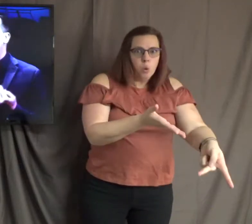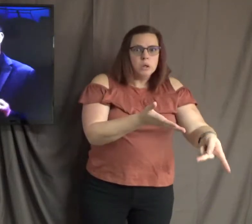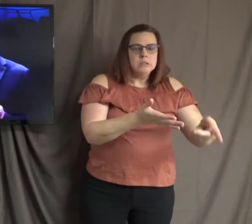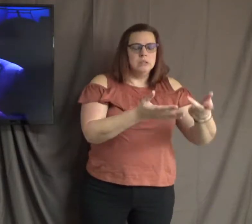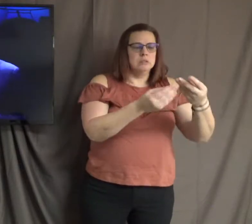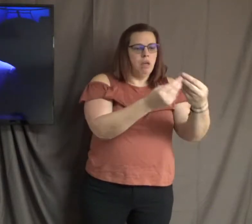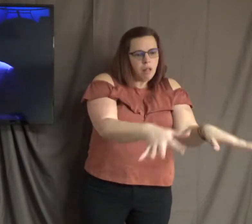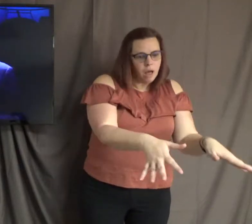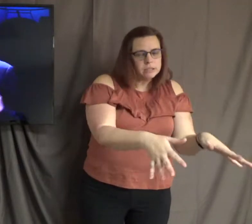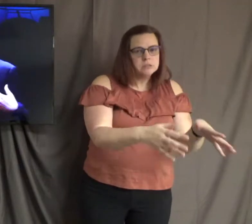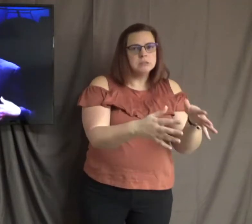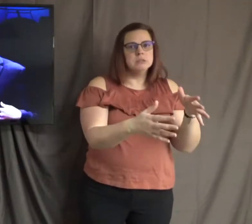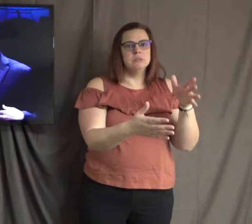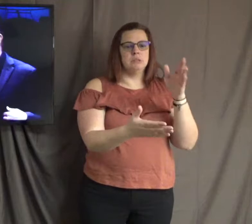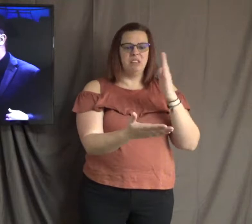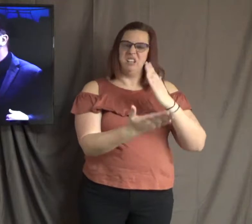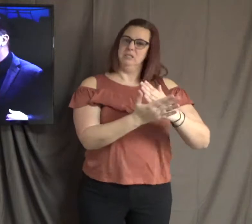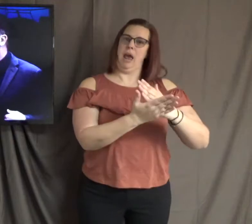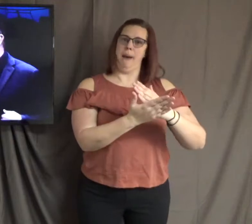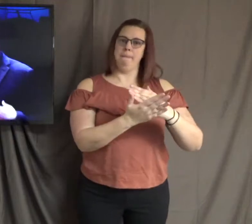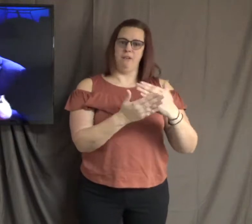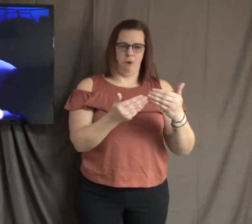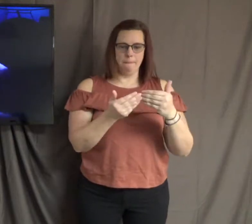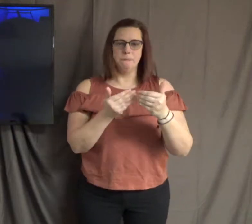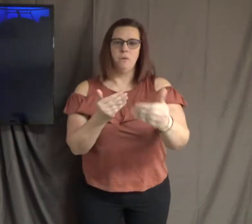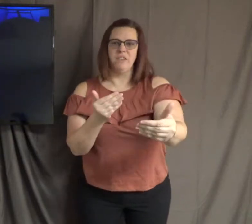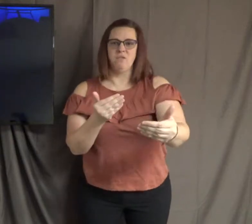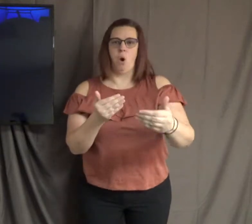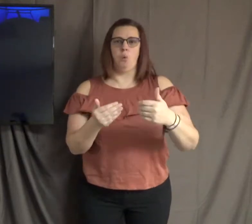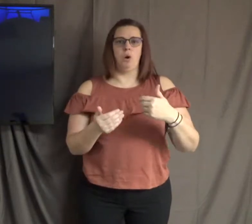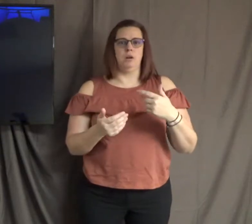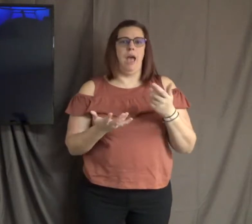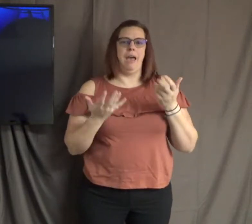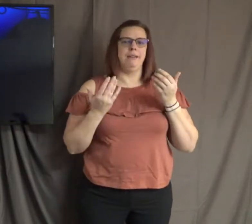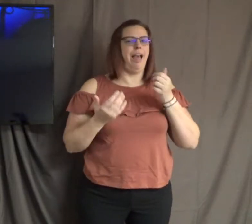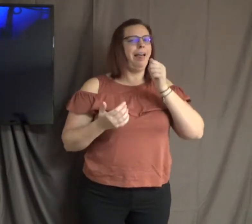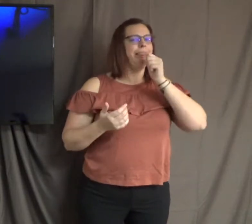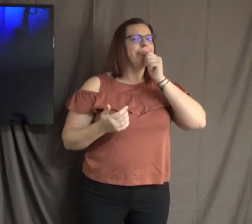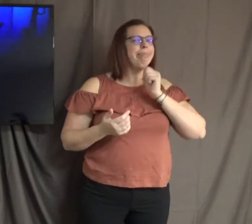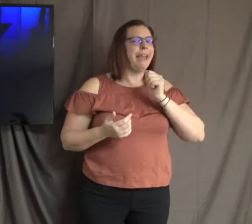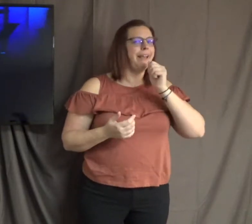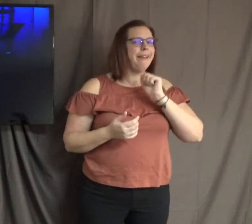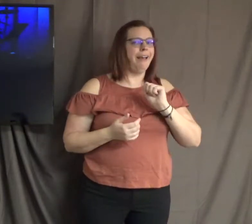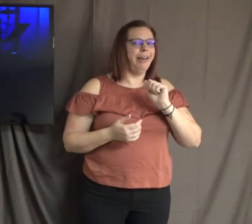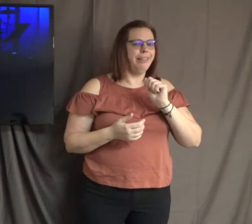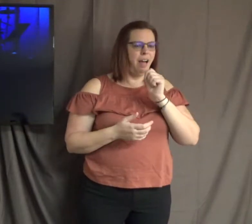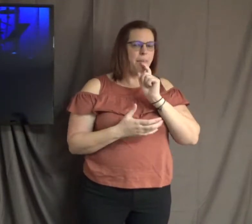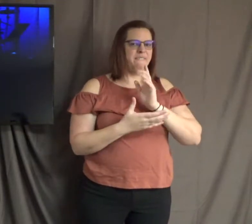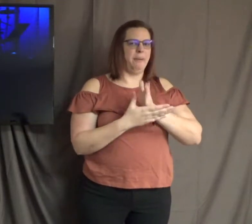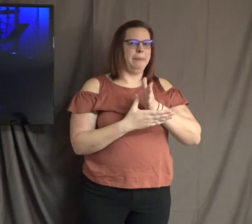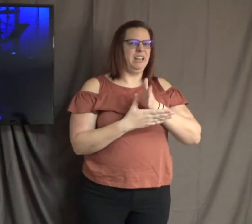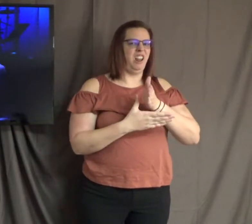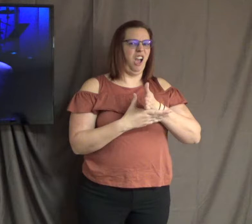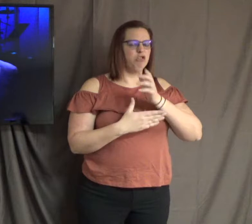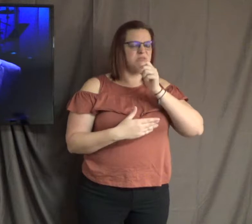moving forward that we inhibit ourselves. We lick that lollipop of mediocrity and we get stuck